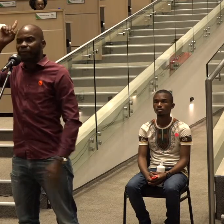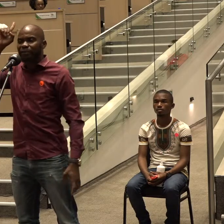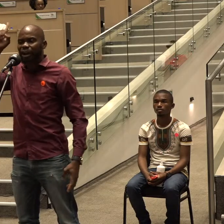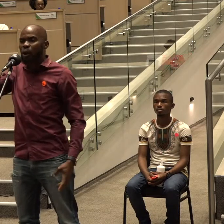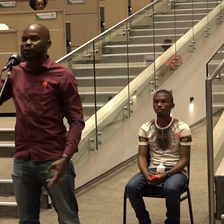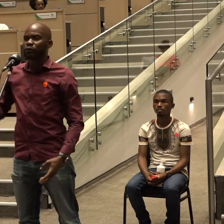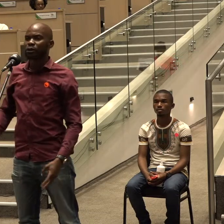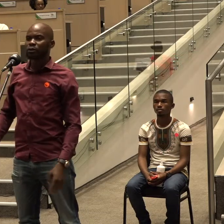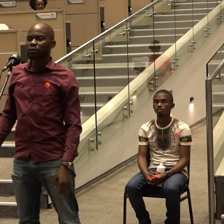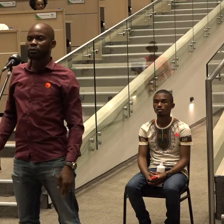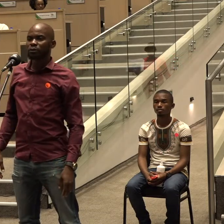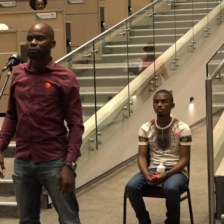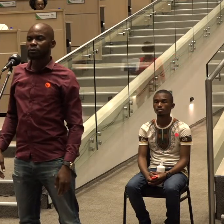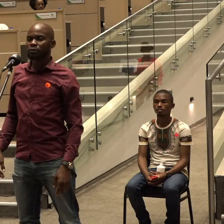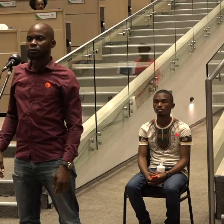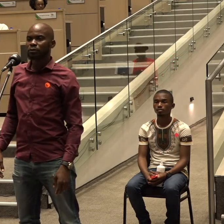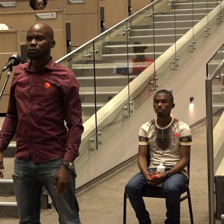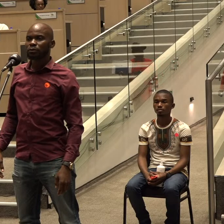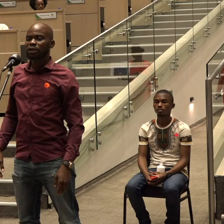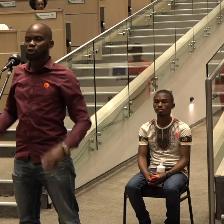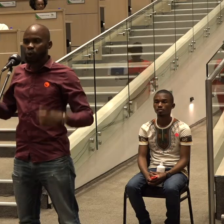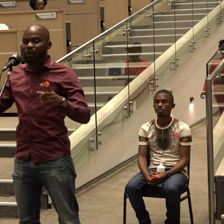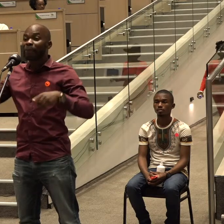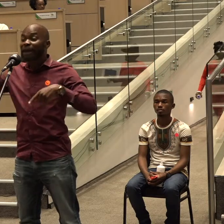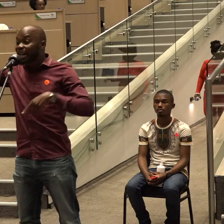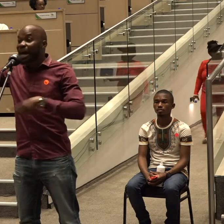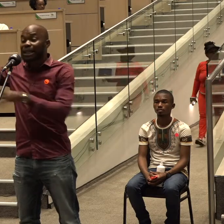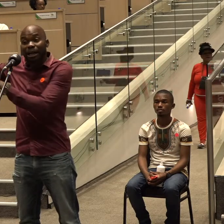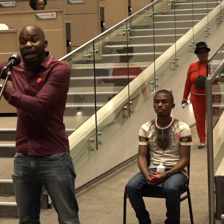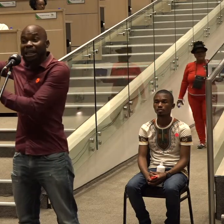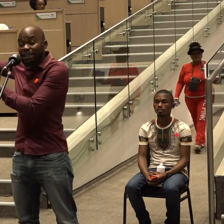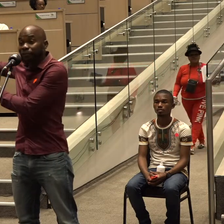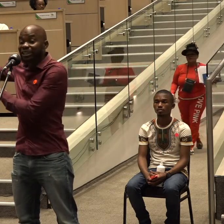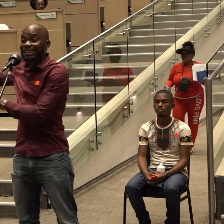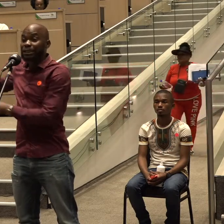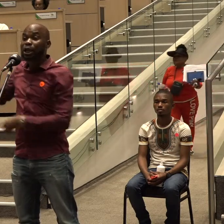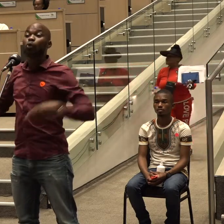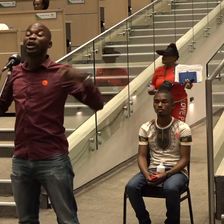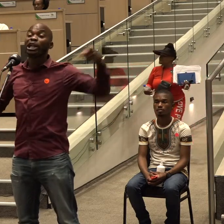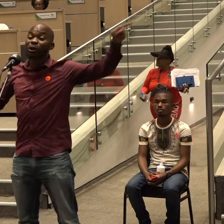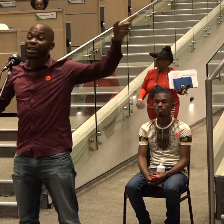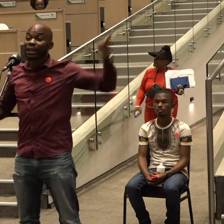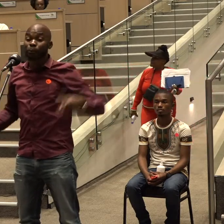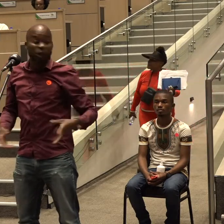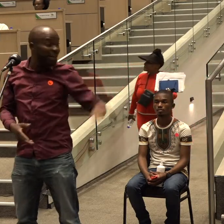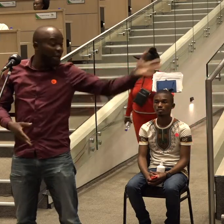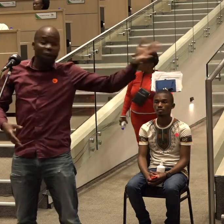one by one other divisions